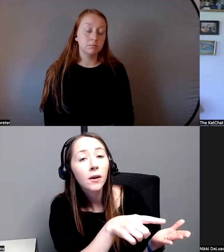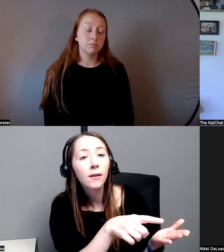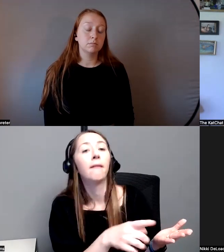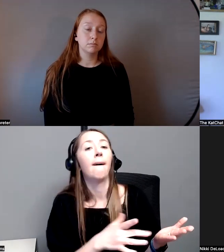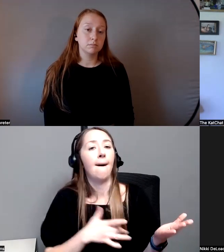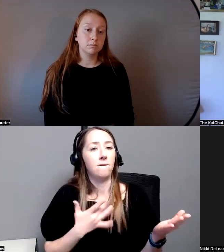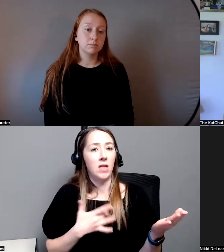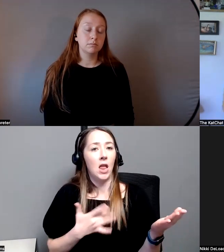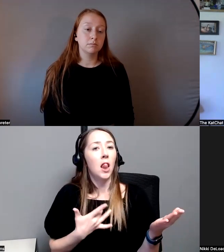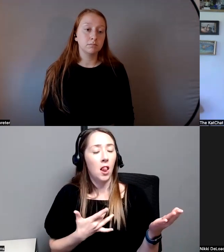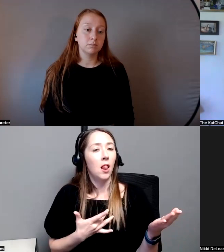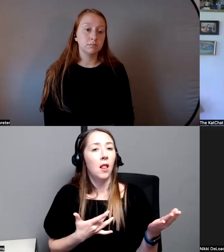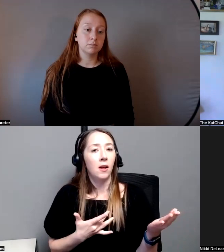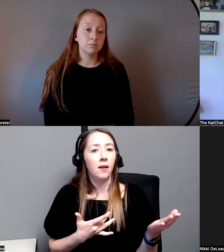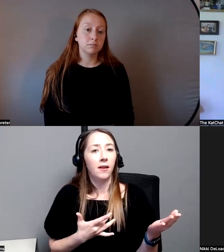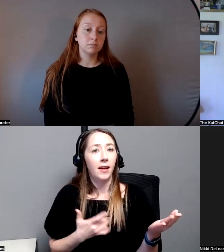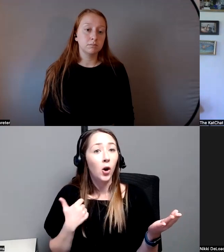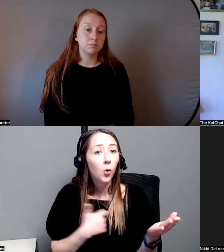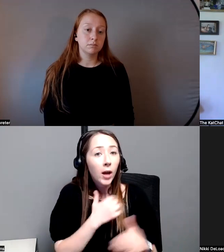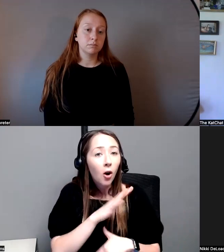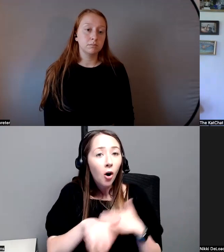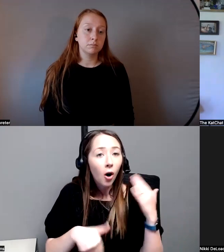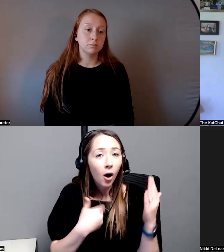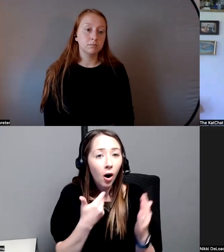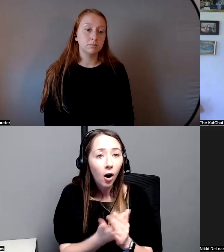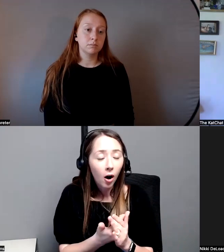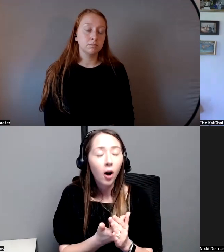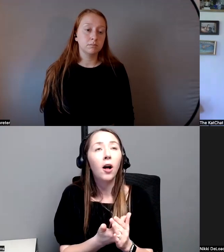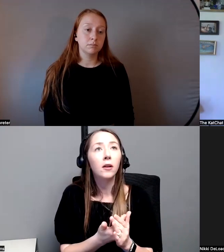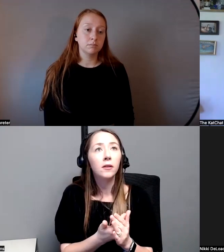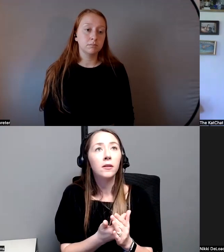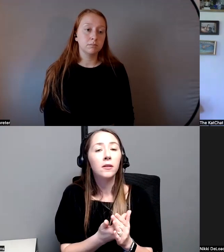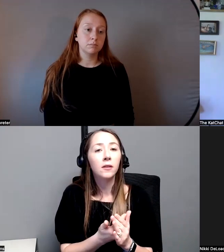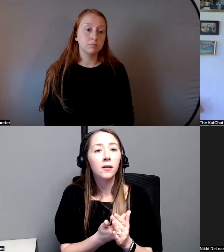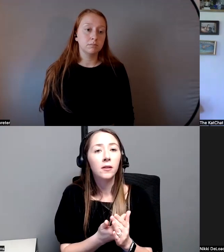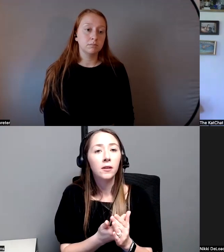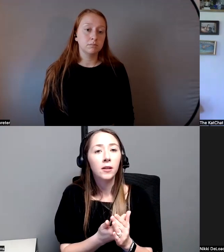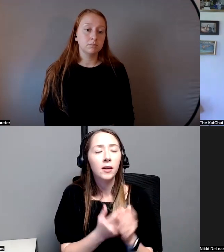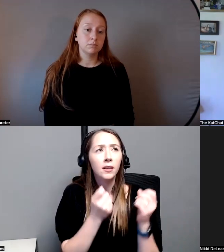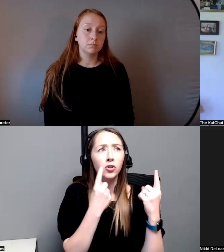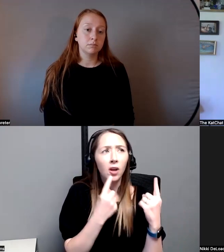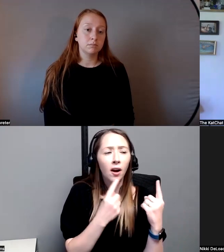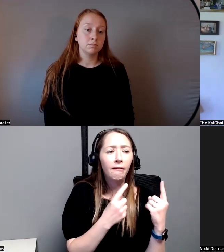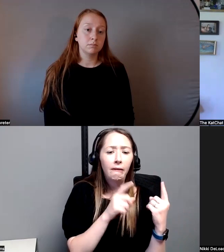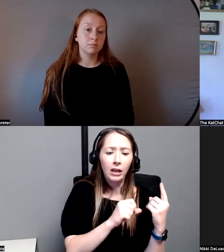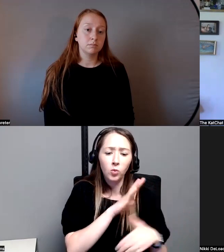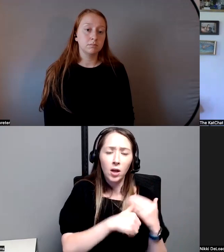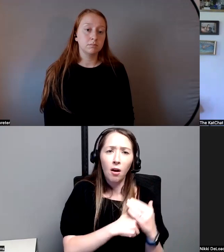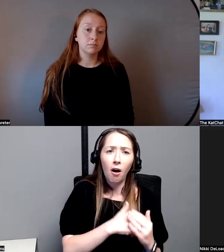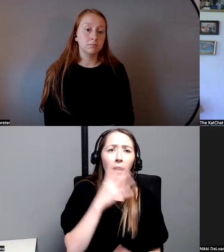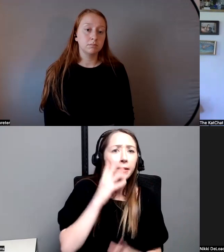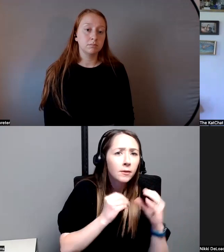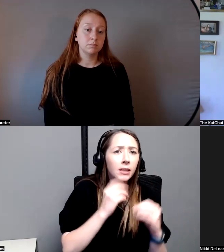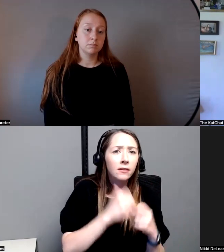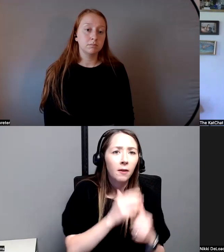feel like if we all kind of saw, for the most part, yes, we all go through hard things. And I'm a very